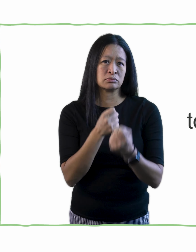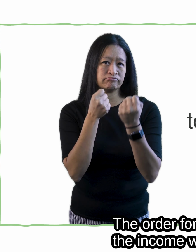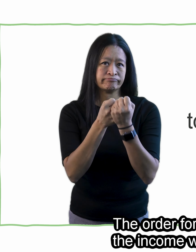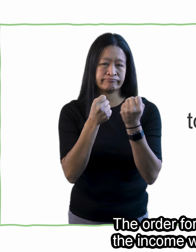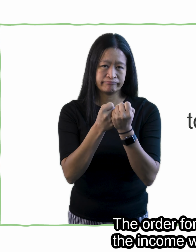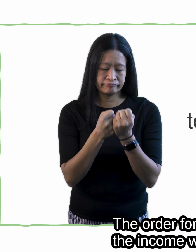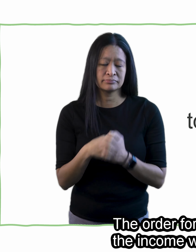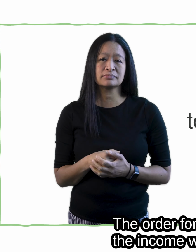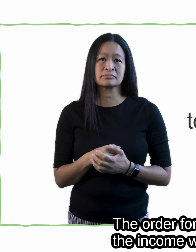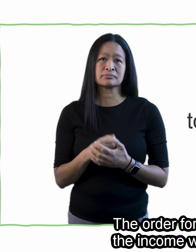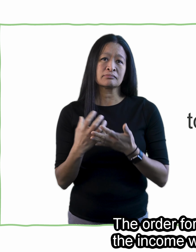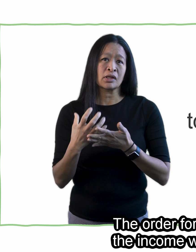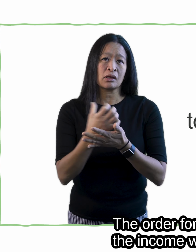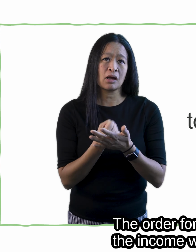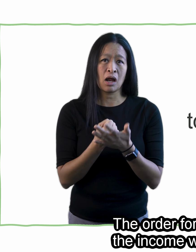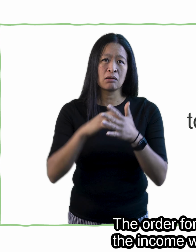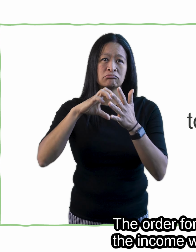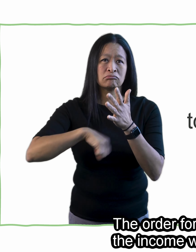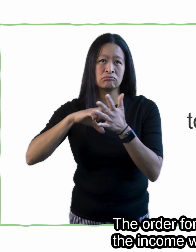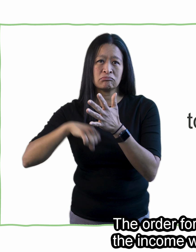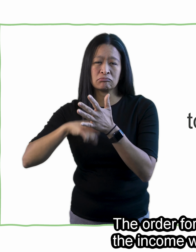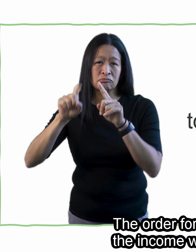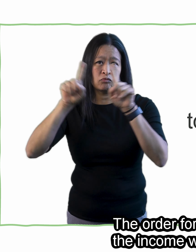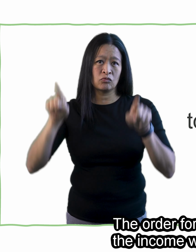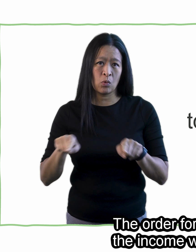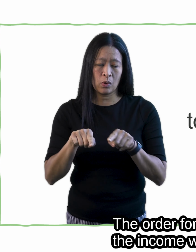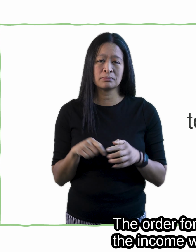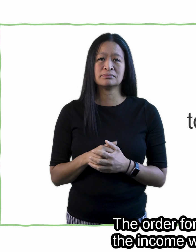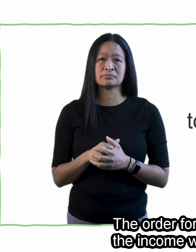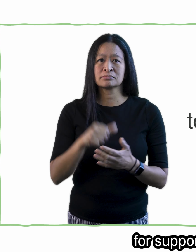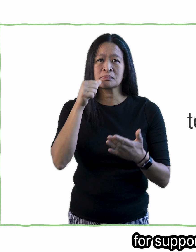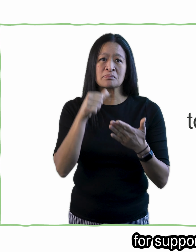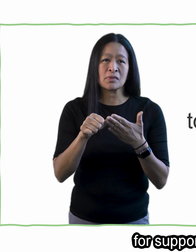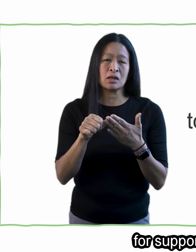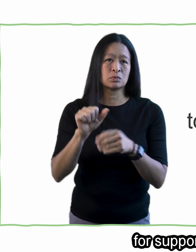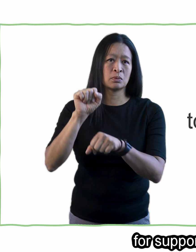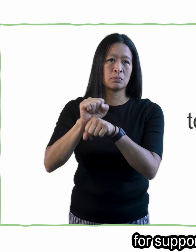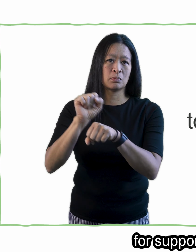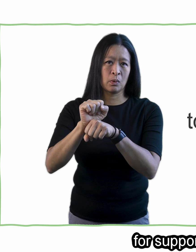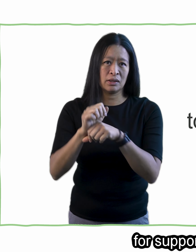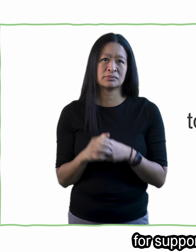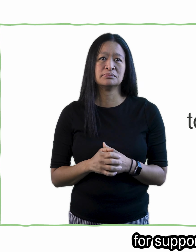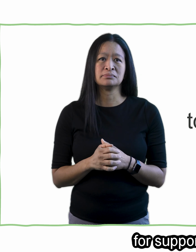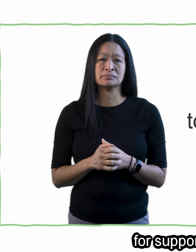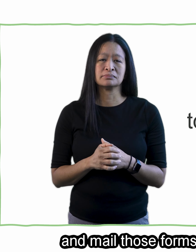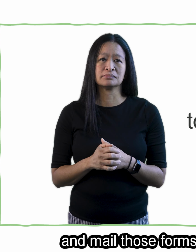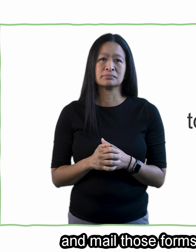The order for support, the income withholding for support form, and mail